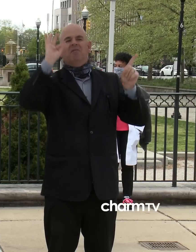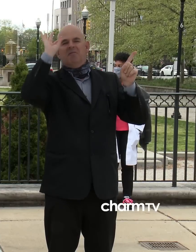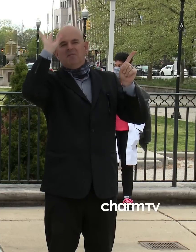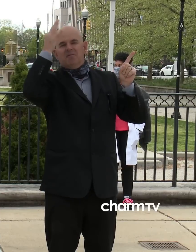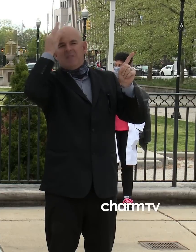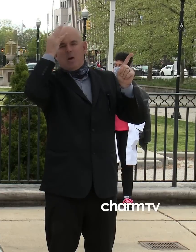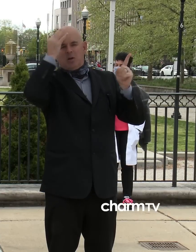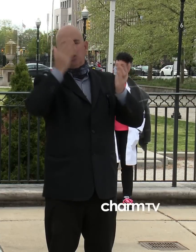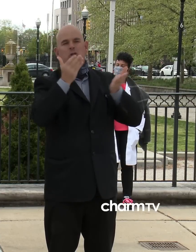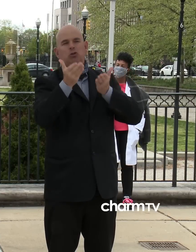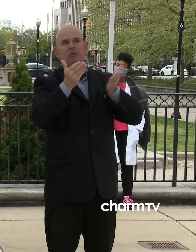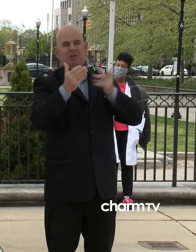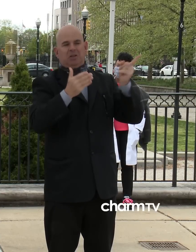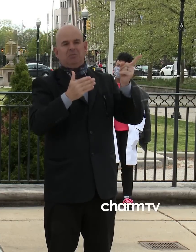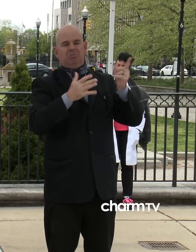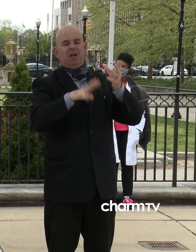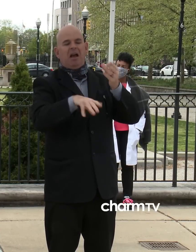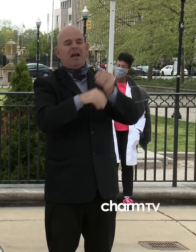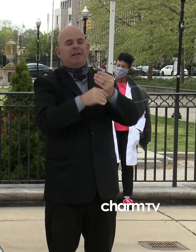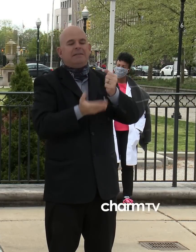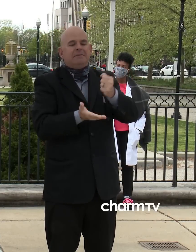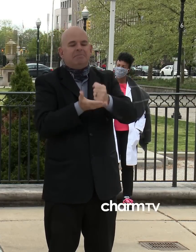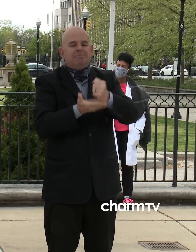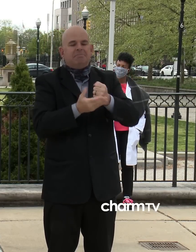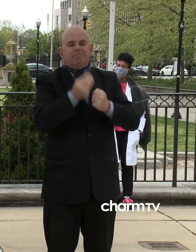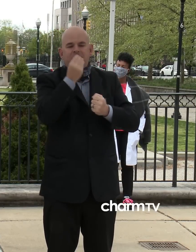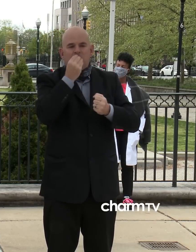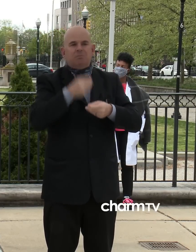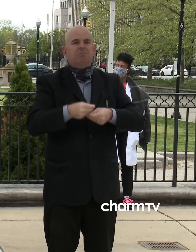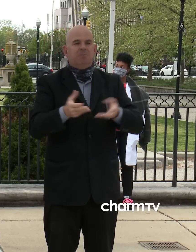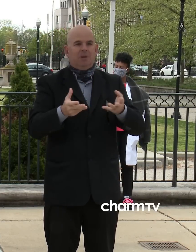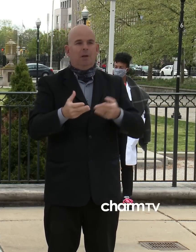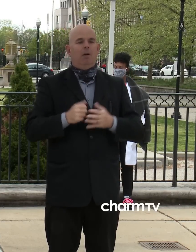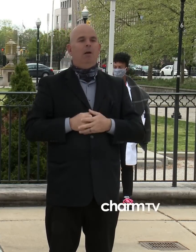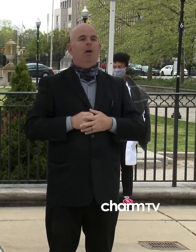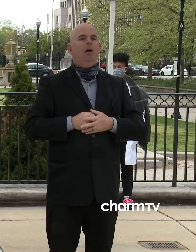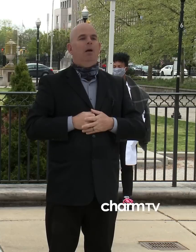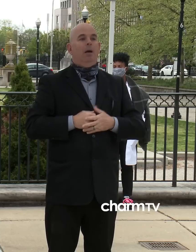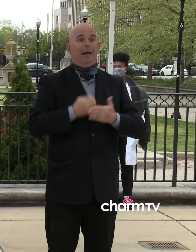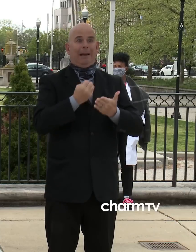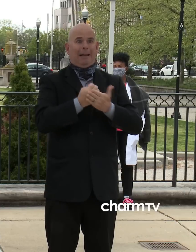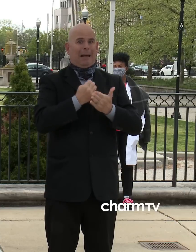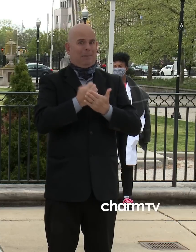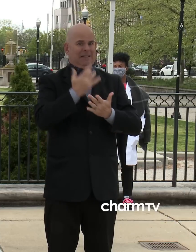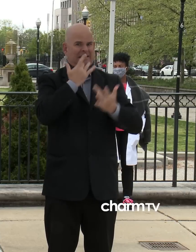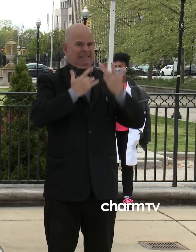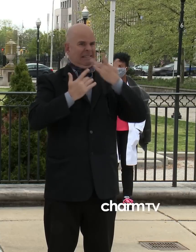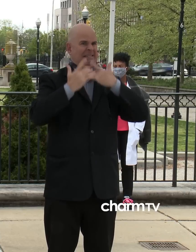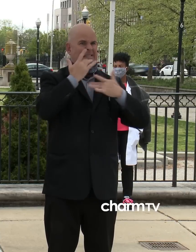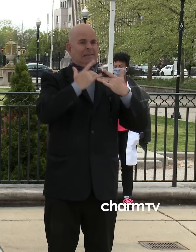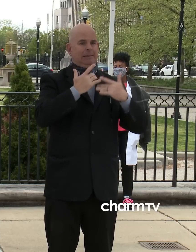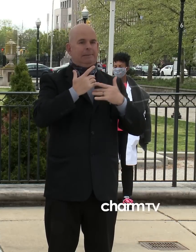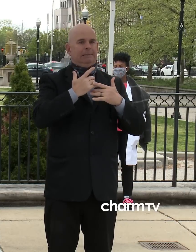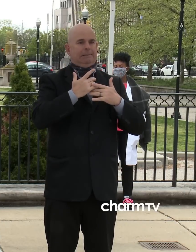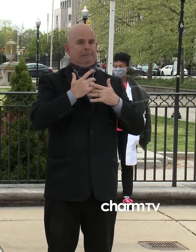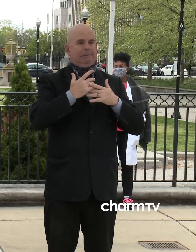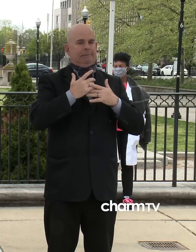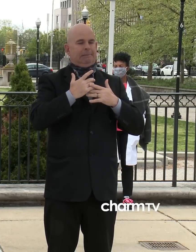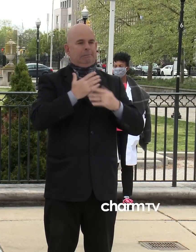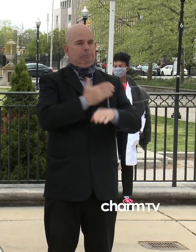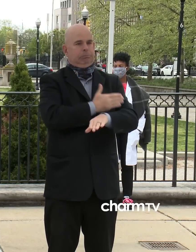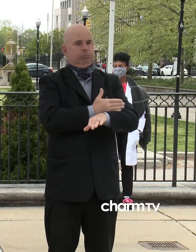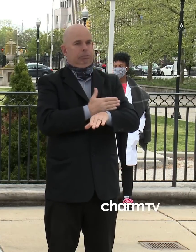Program. As economic hardship deepened with the pandemic, so did the demand for food.